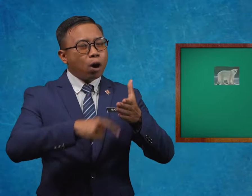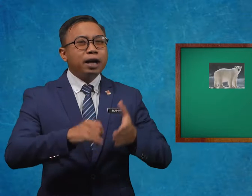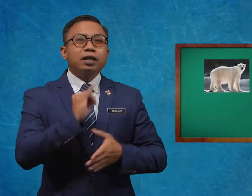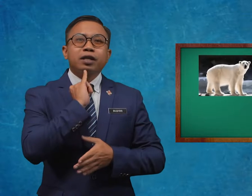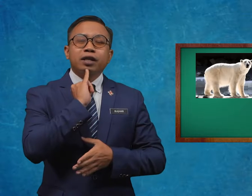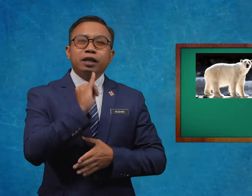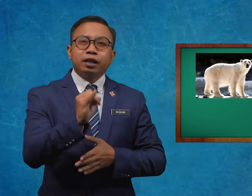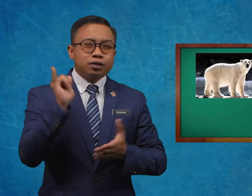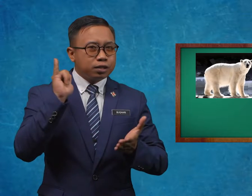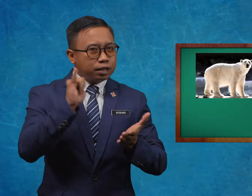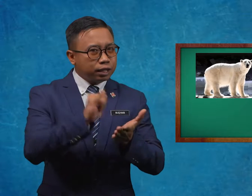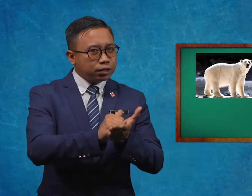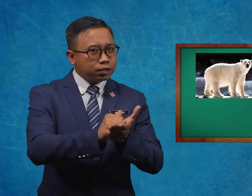What is this?